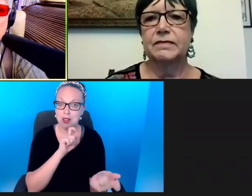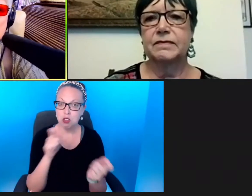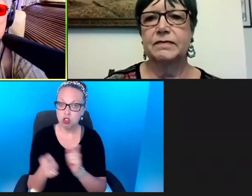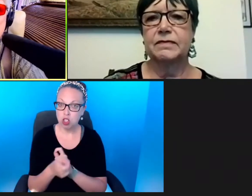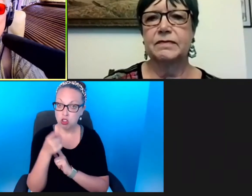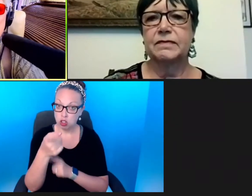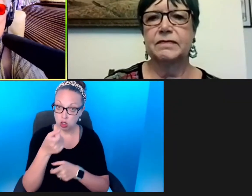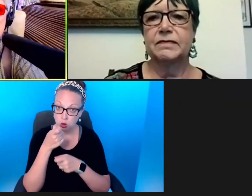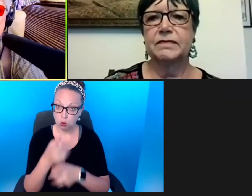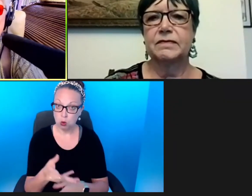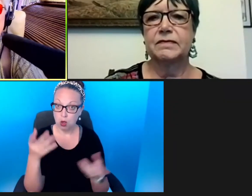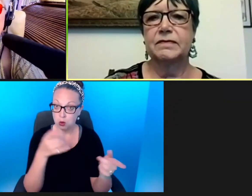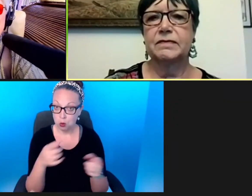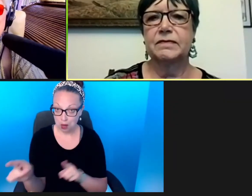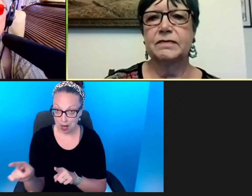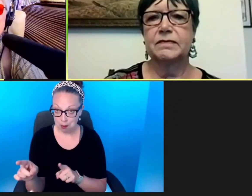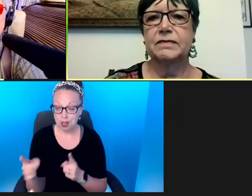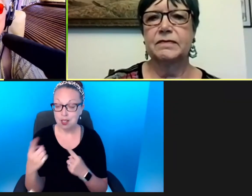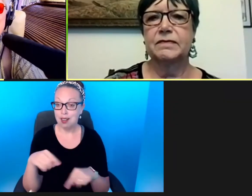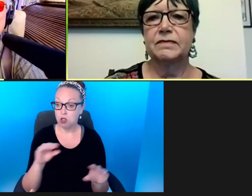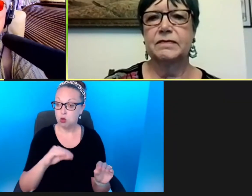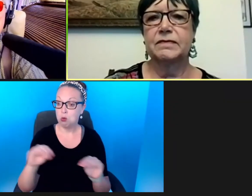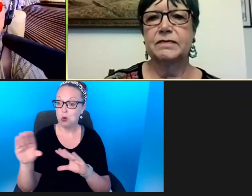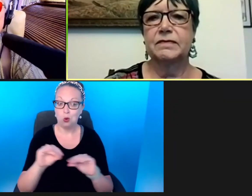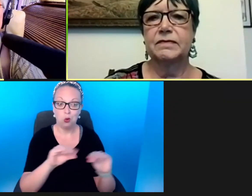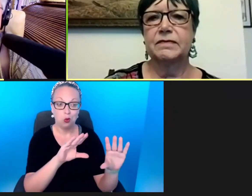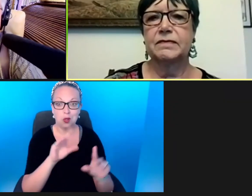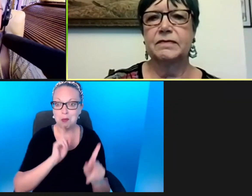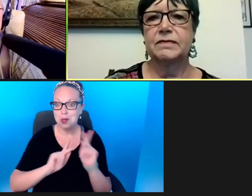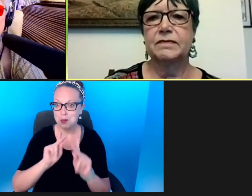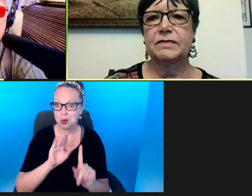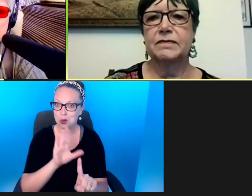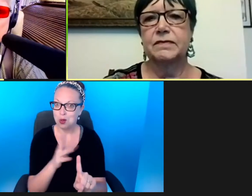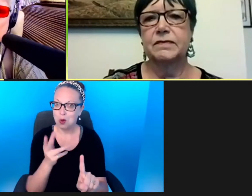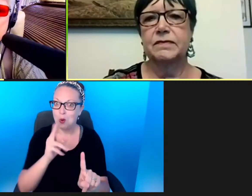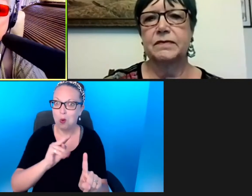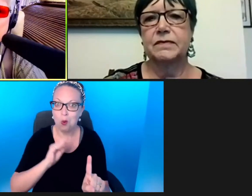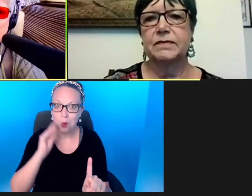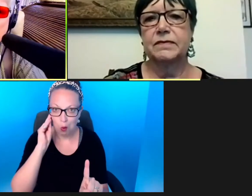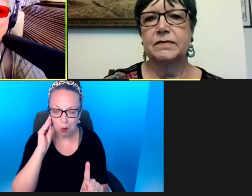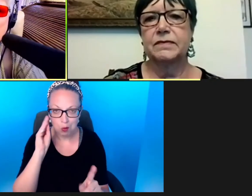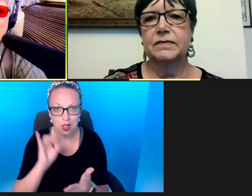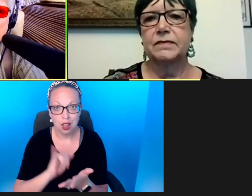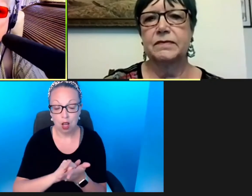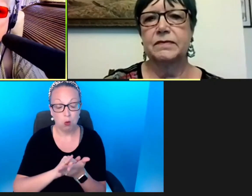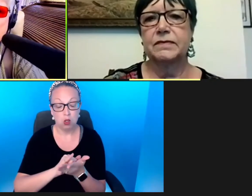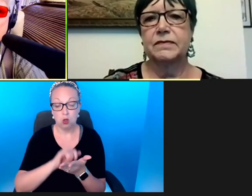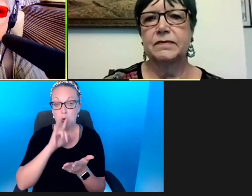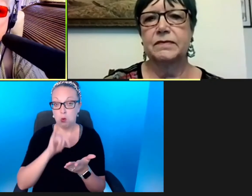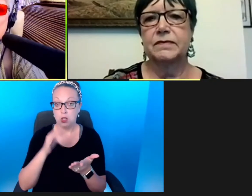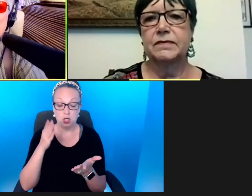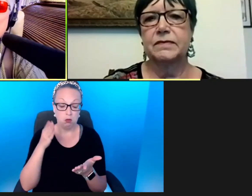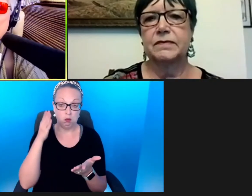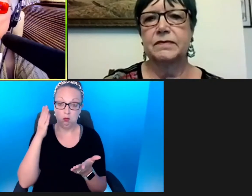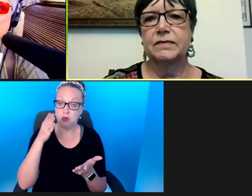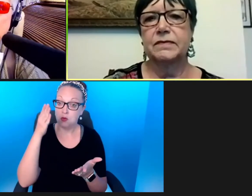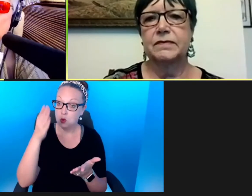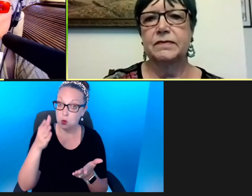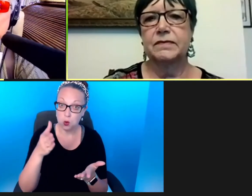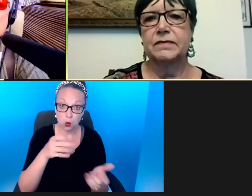about, especially as you moved people into their own homes, a very progressive way of thinking. Do